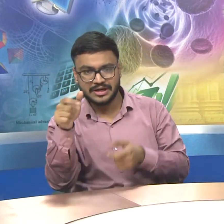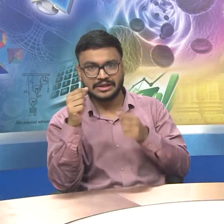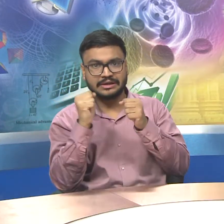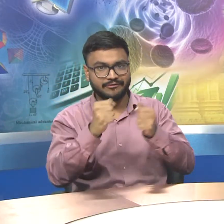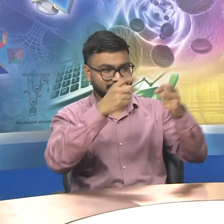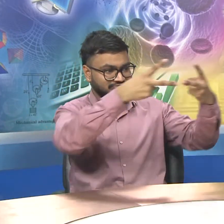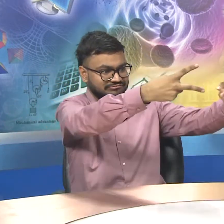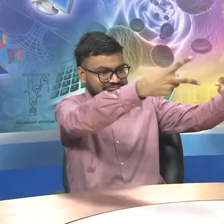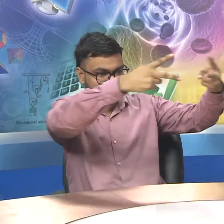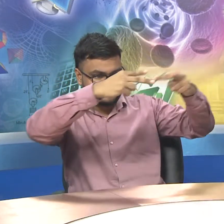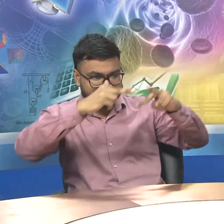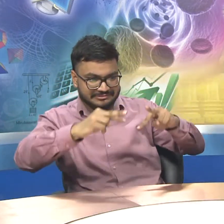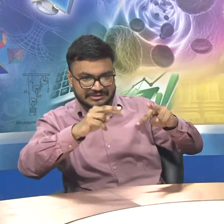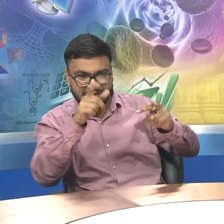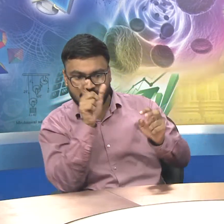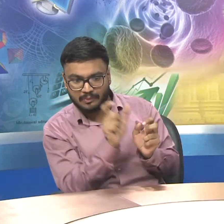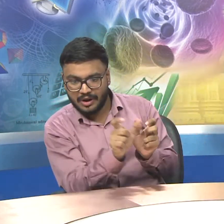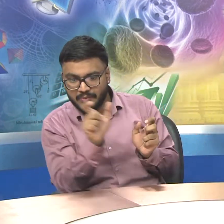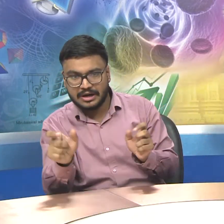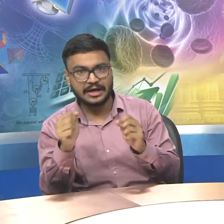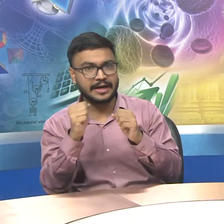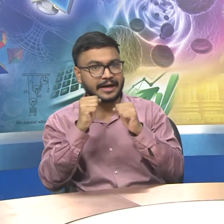single English or Hindi word.